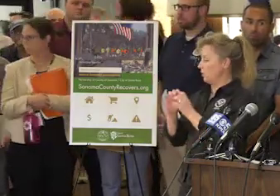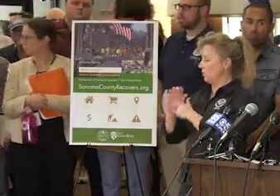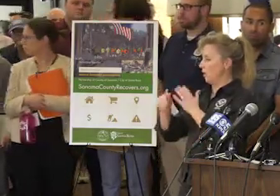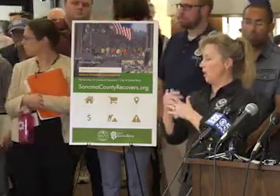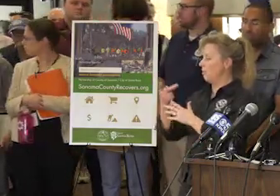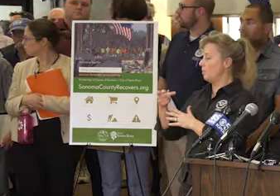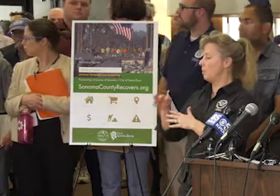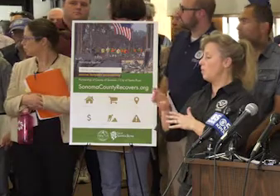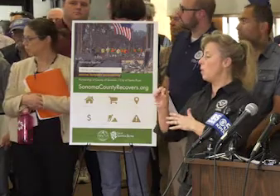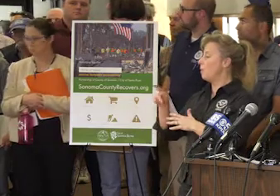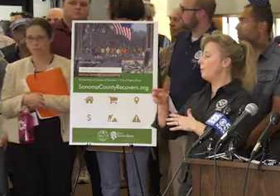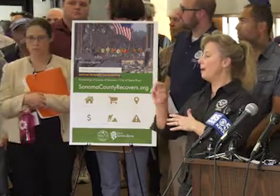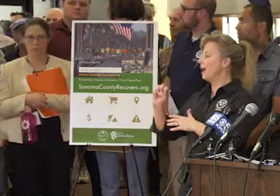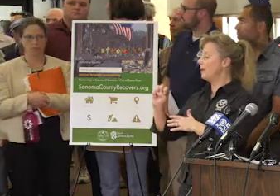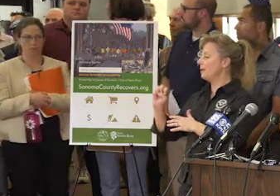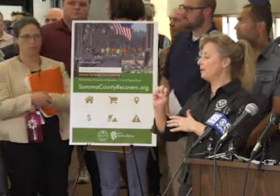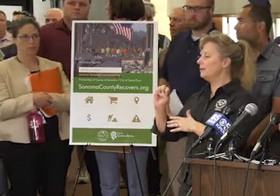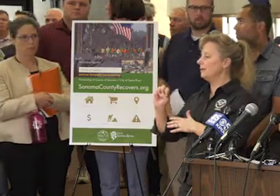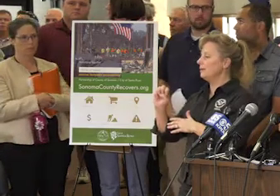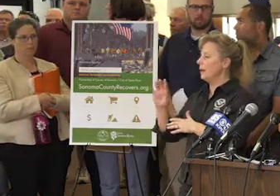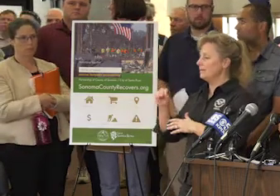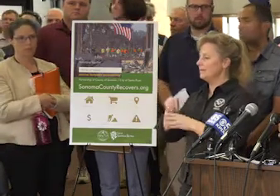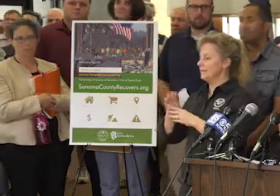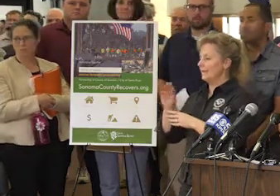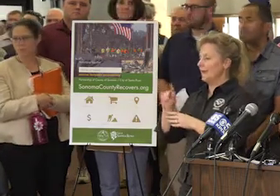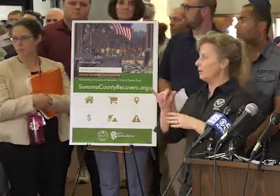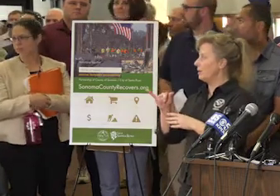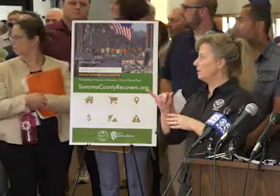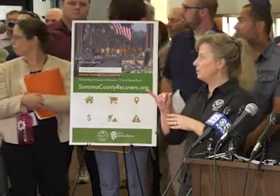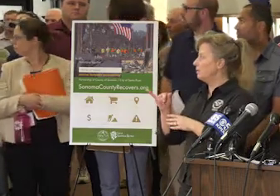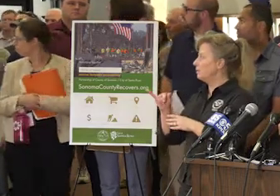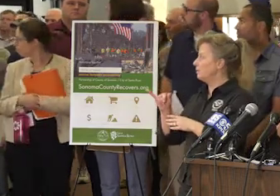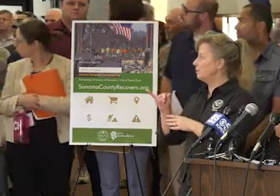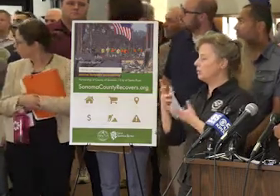the propane companies in the county.